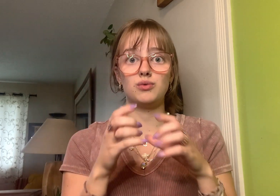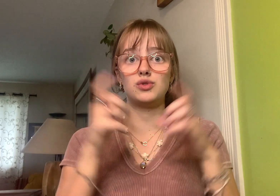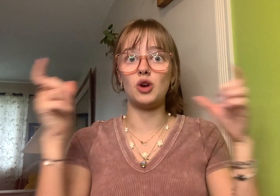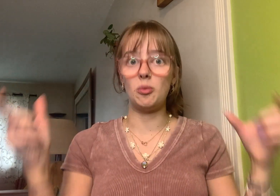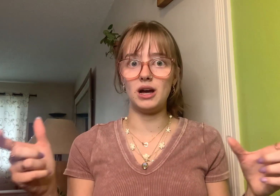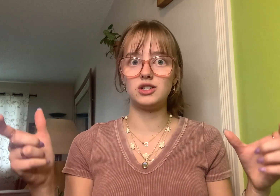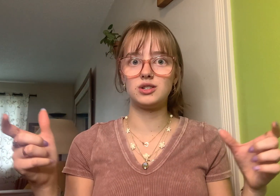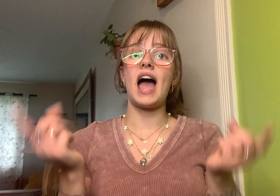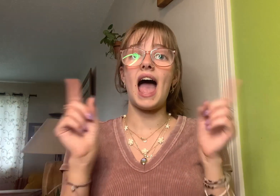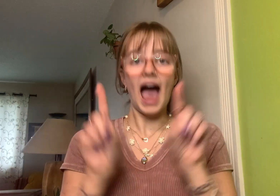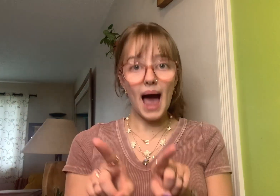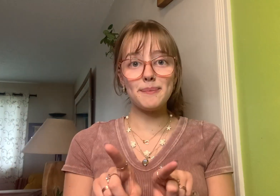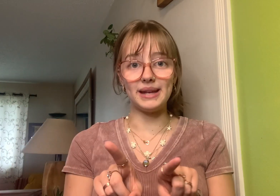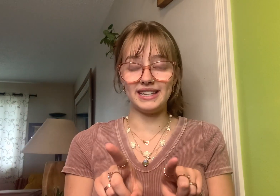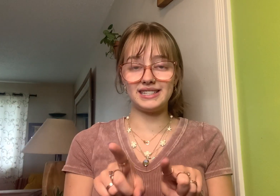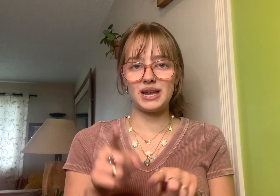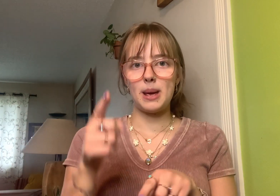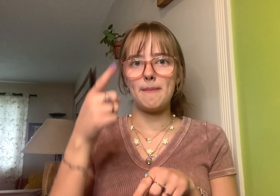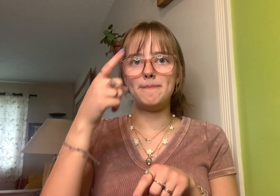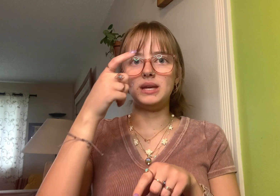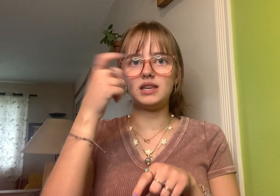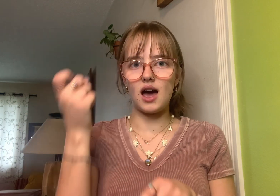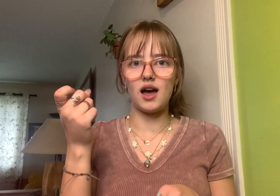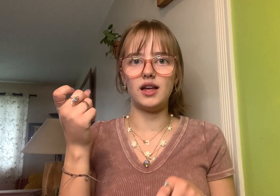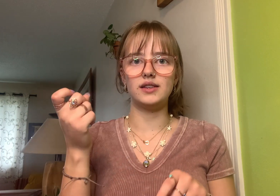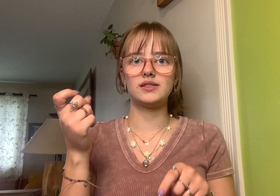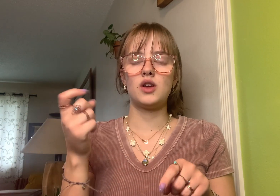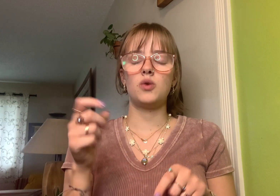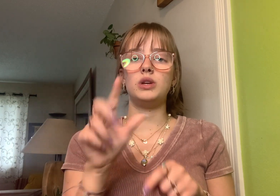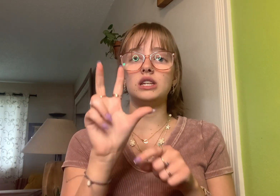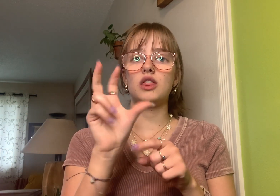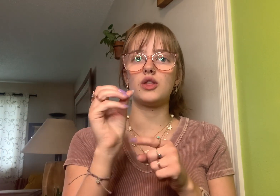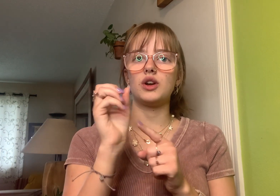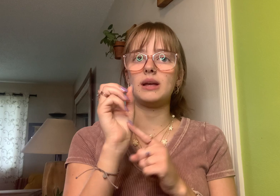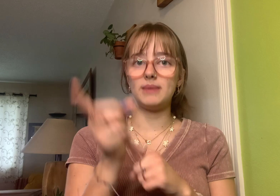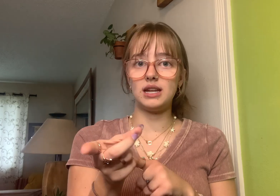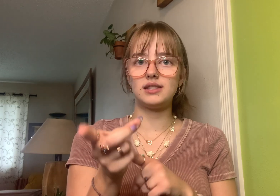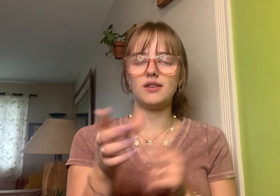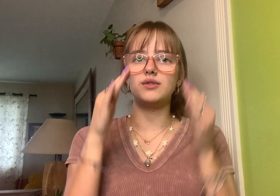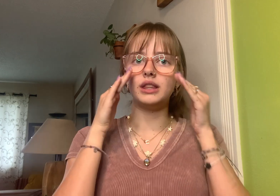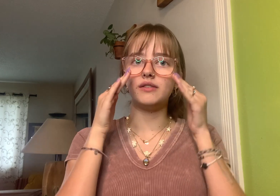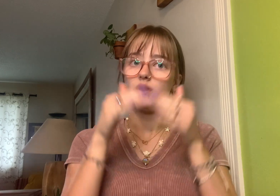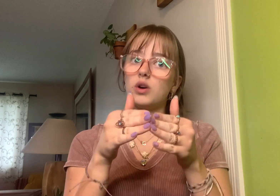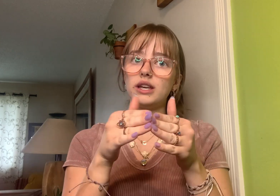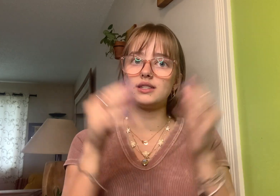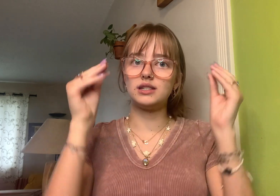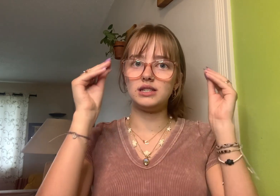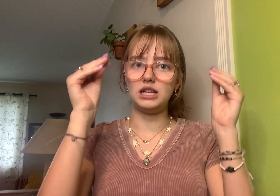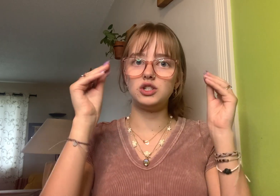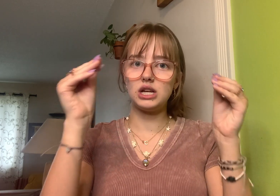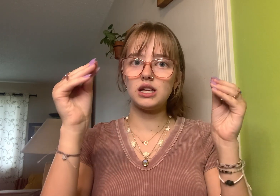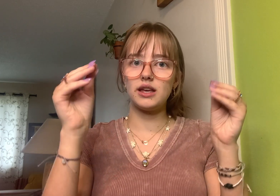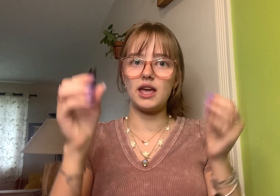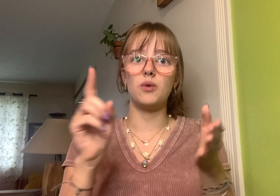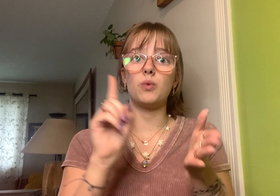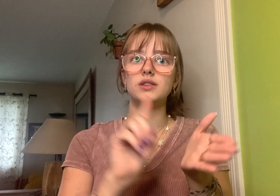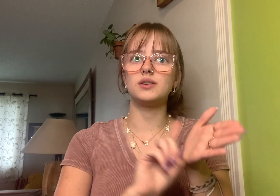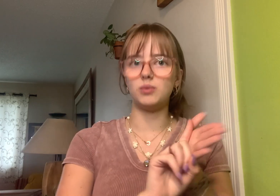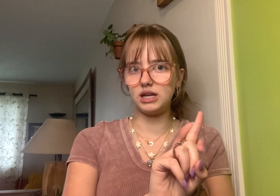so much. That happened because we did 30 minutes of really focused teaching and once a week.